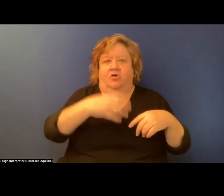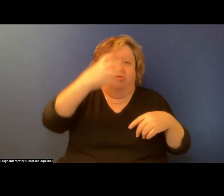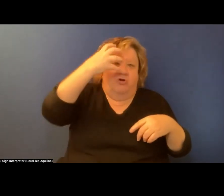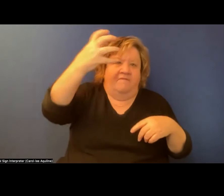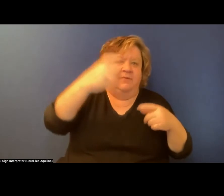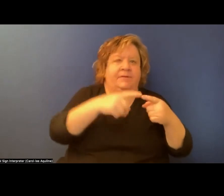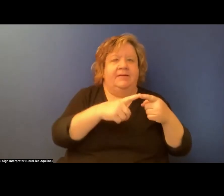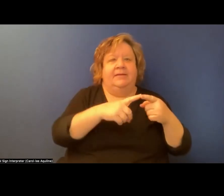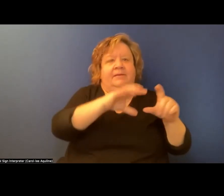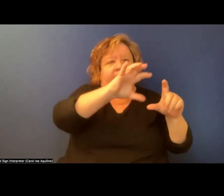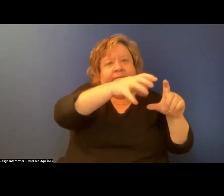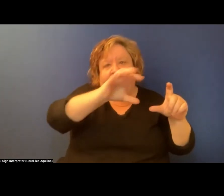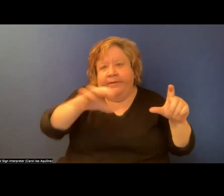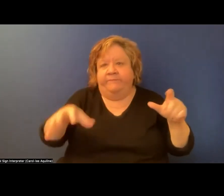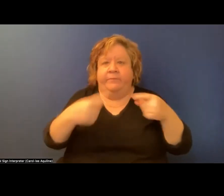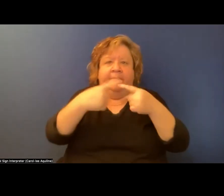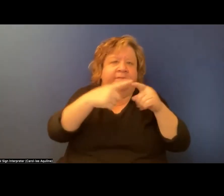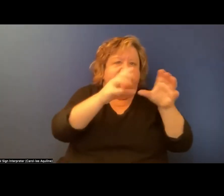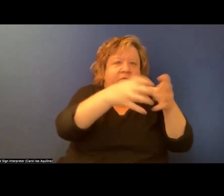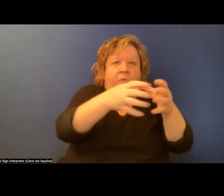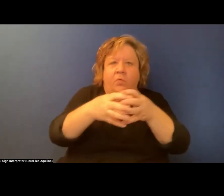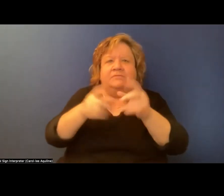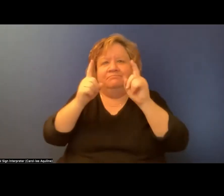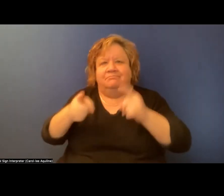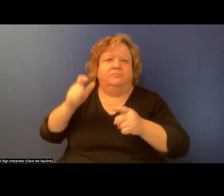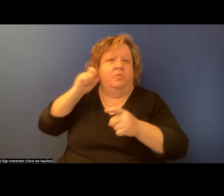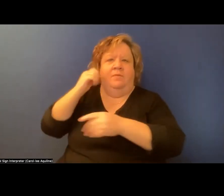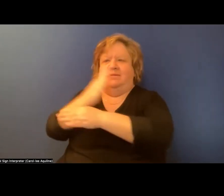and brothers in gender equality and